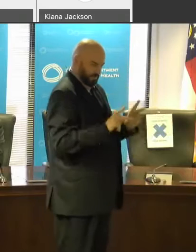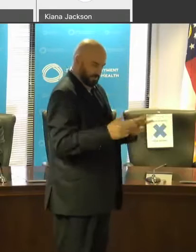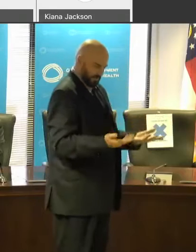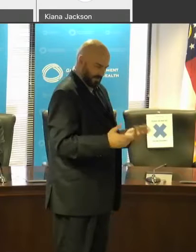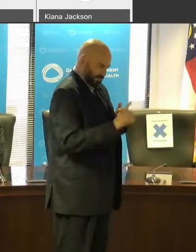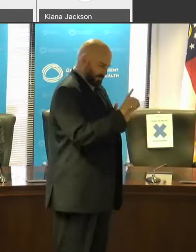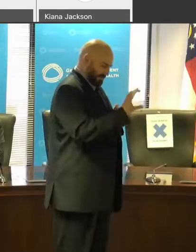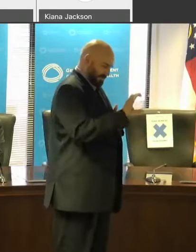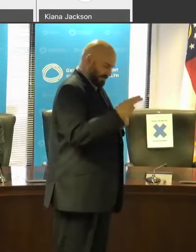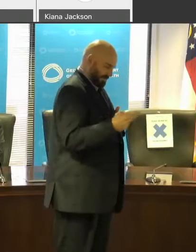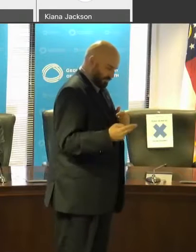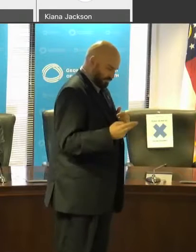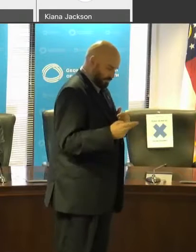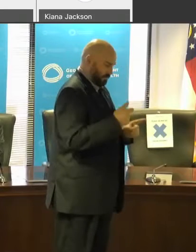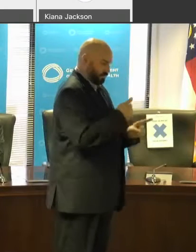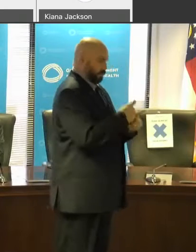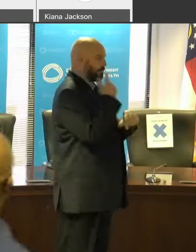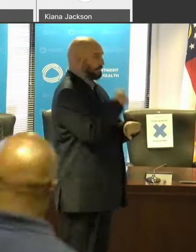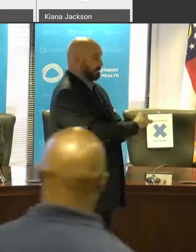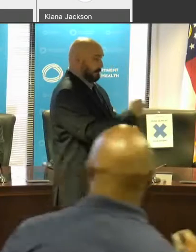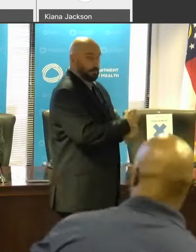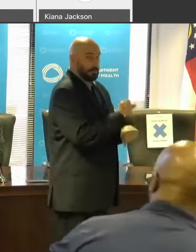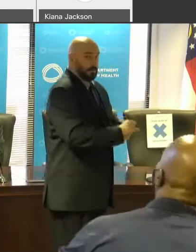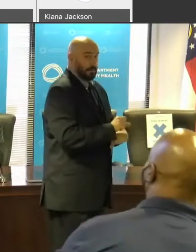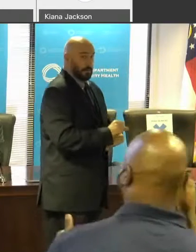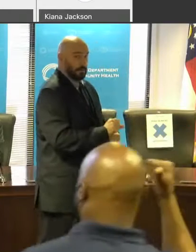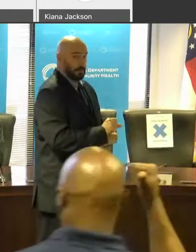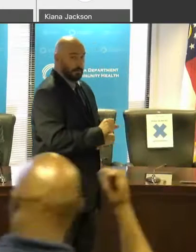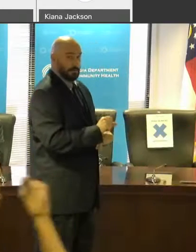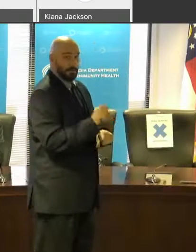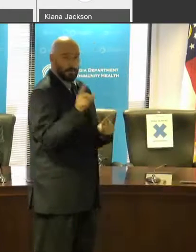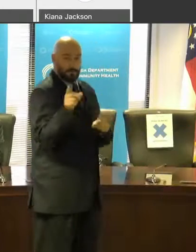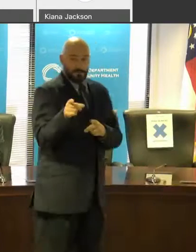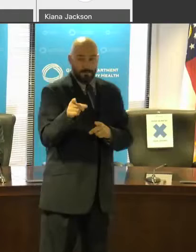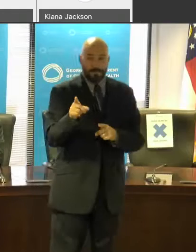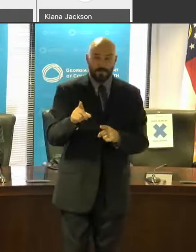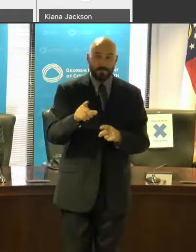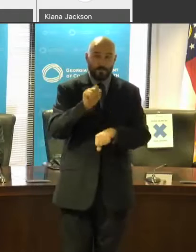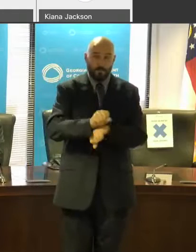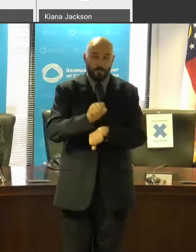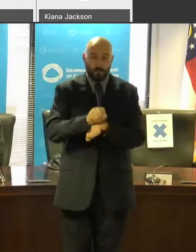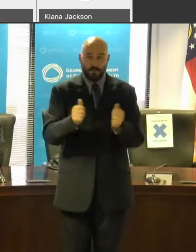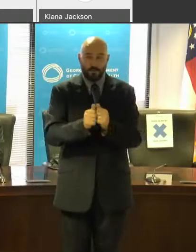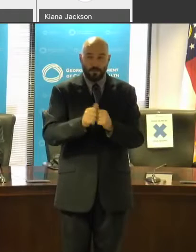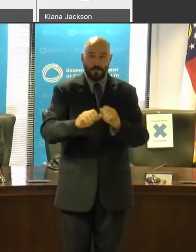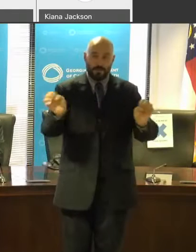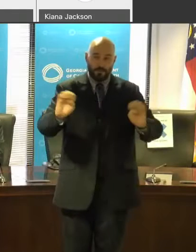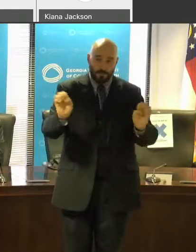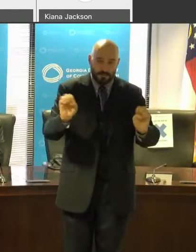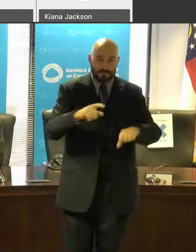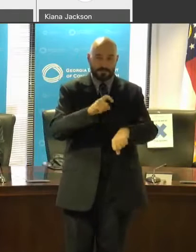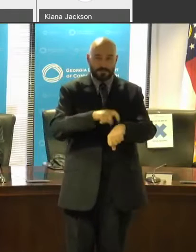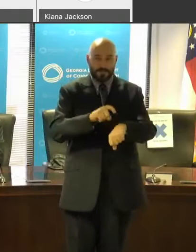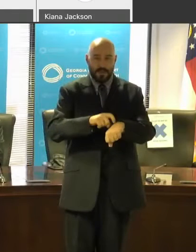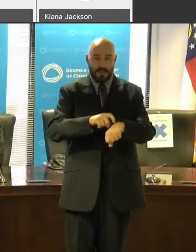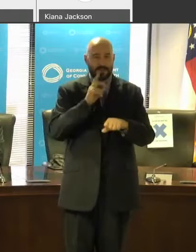have worked tirelessly through this crisis era and some difficult